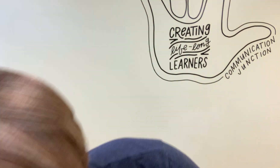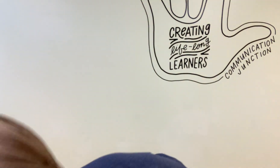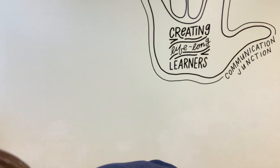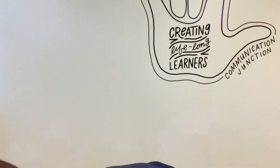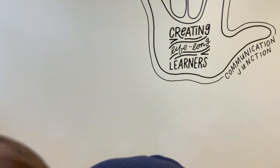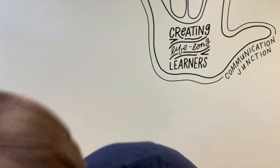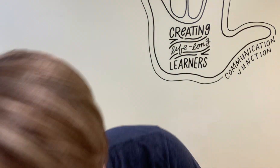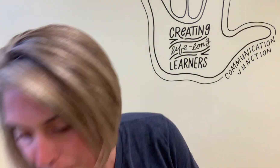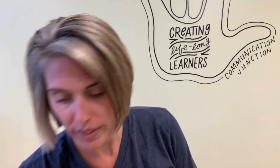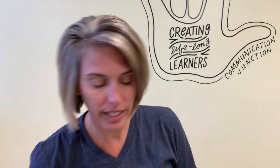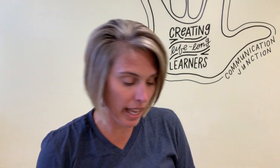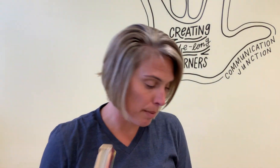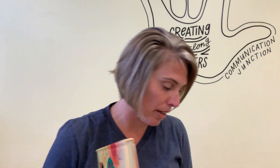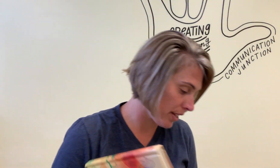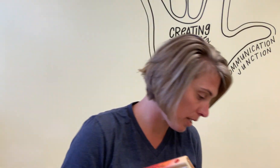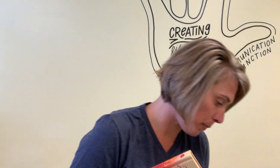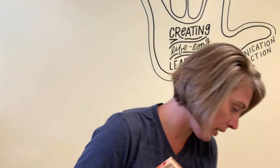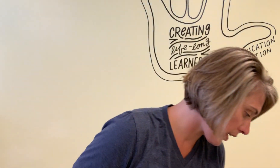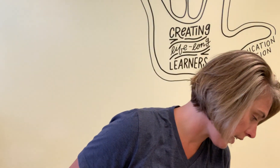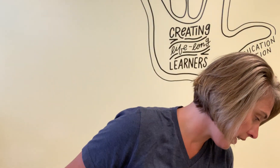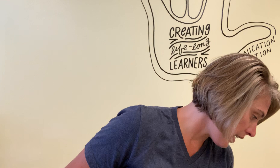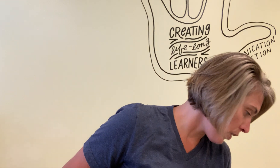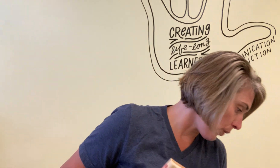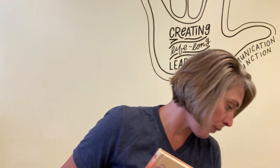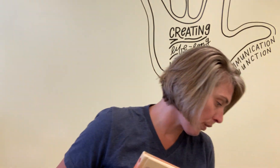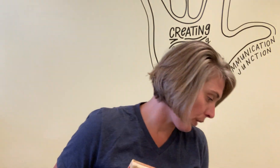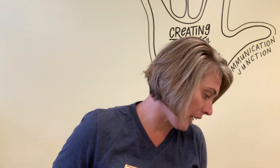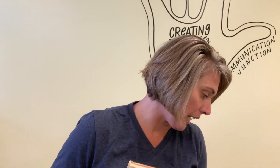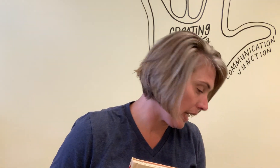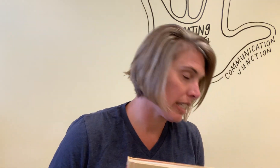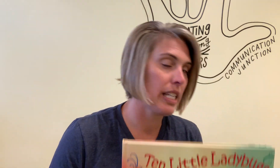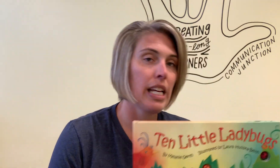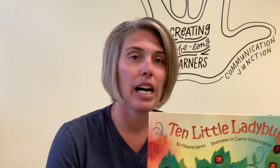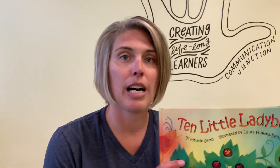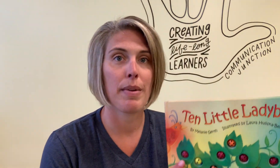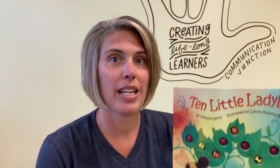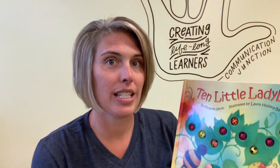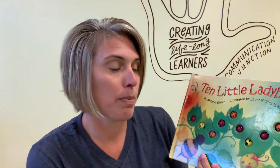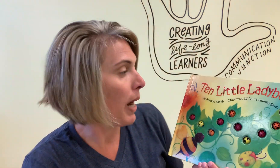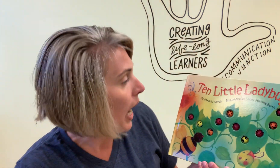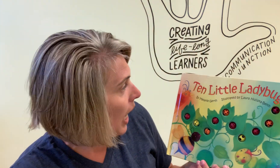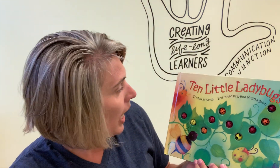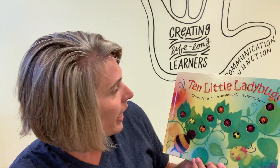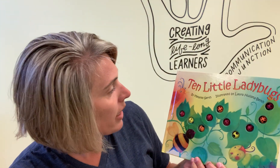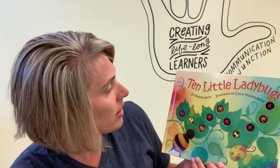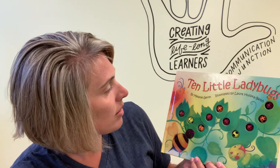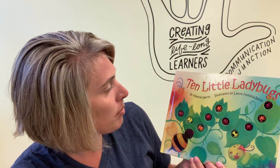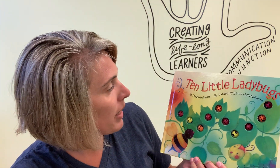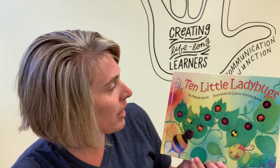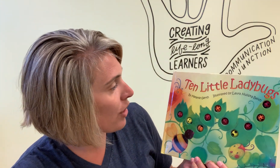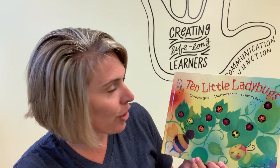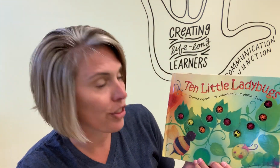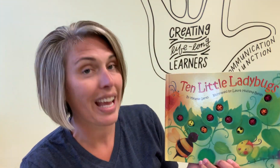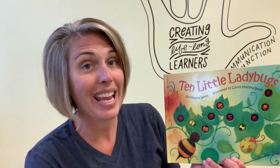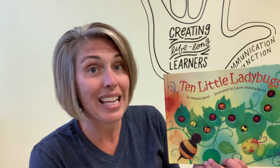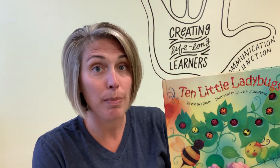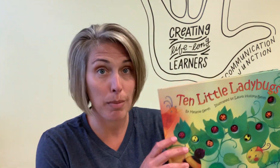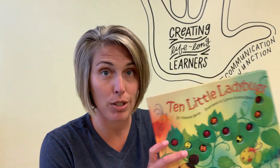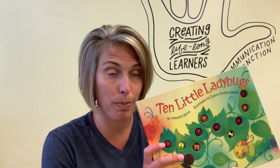tell you about this book when we were reading it. It is by Melanie Girth and published by